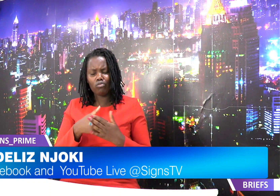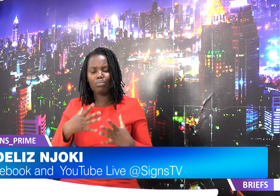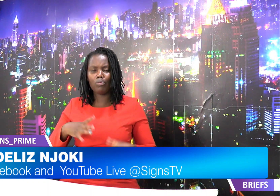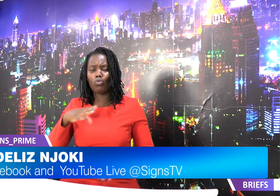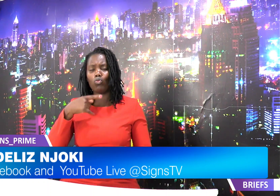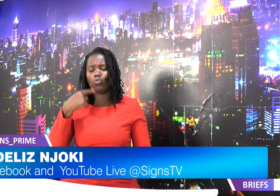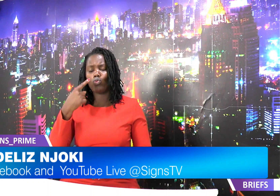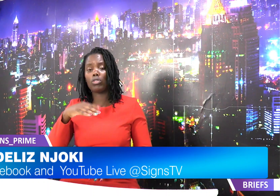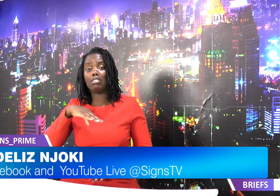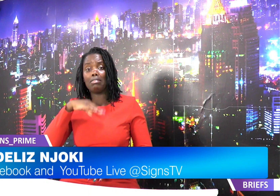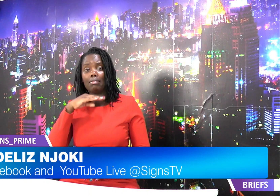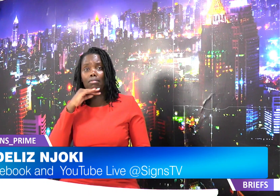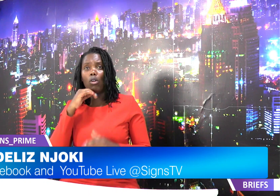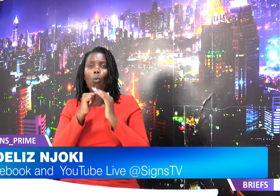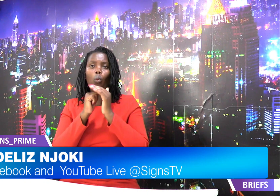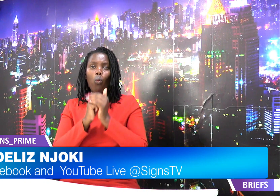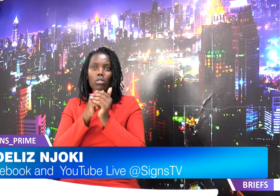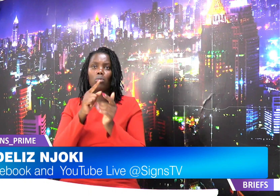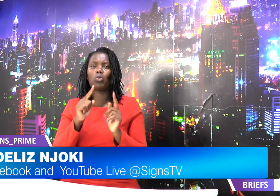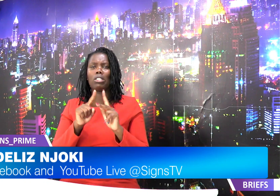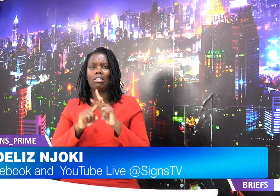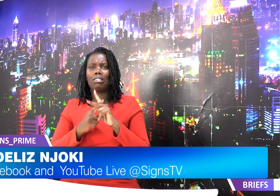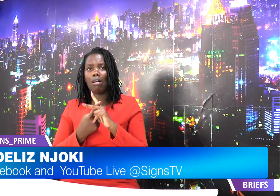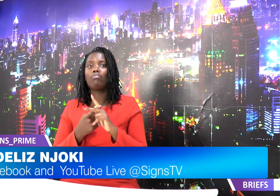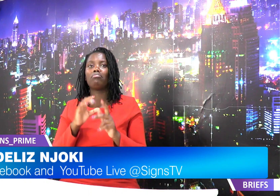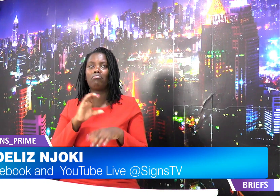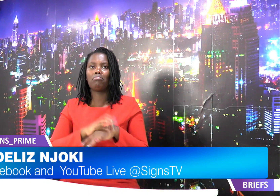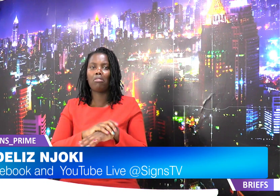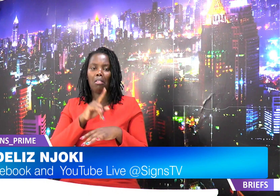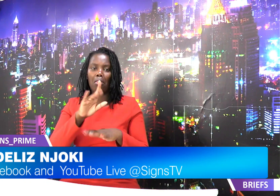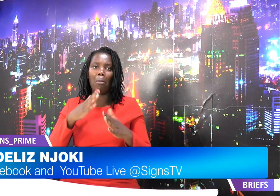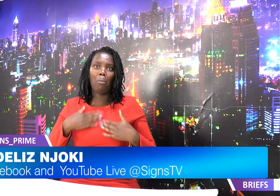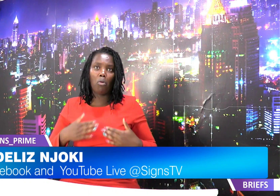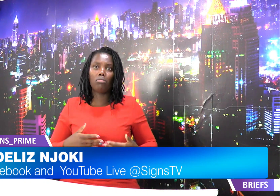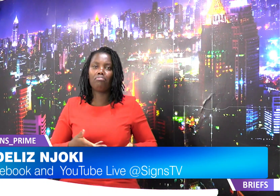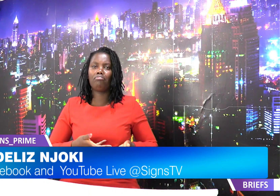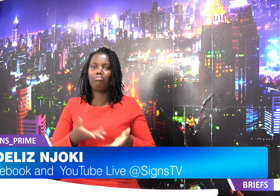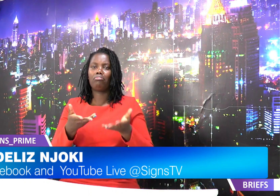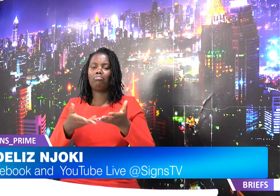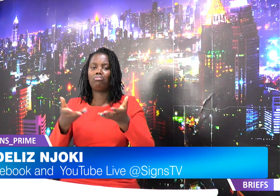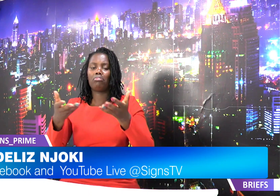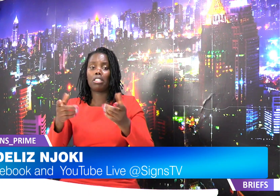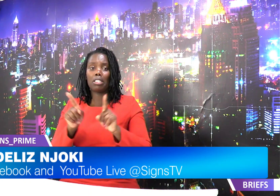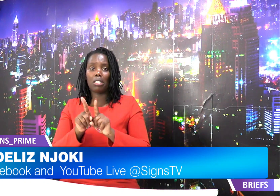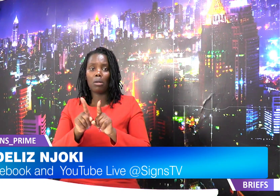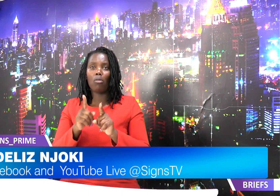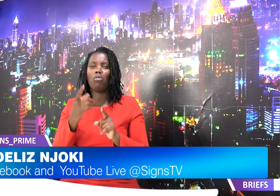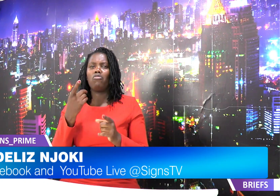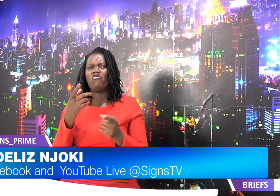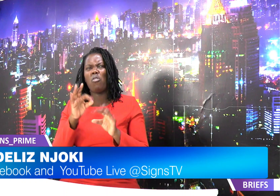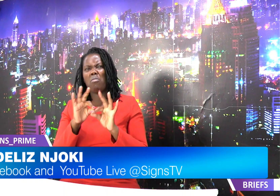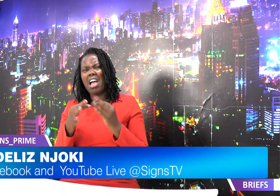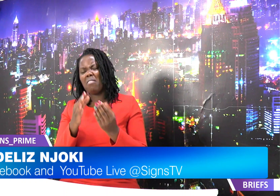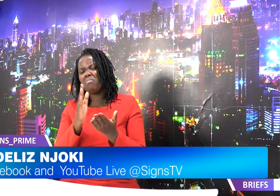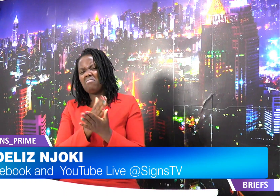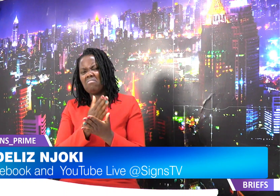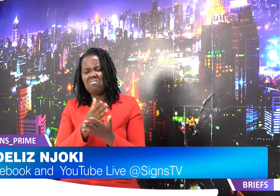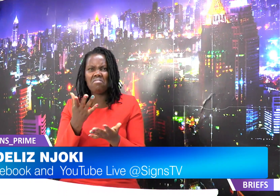The committee also said that families of the deceased worshippers will begin receiving the bodies of their loved